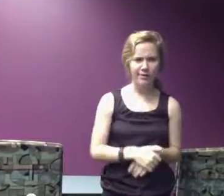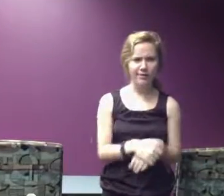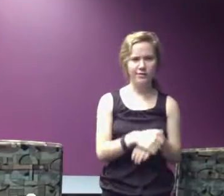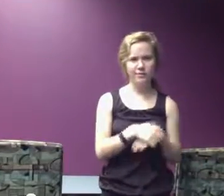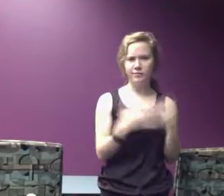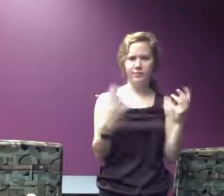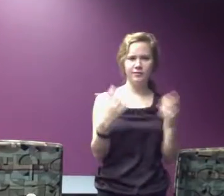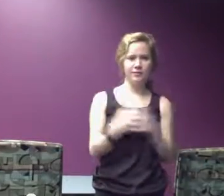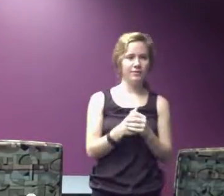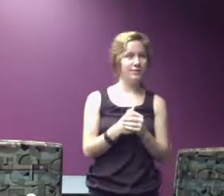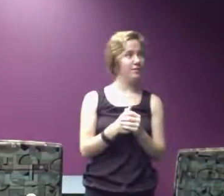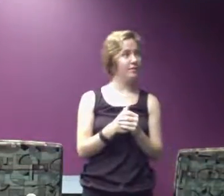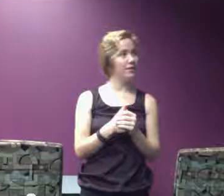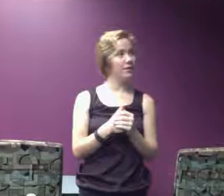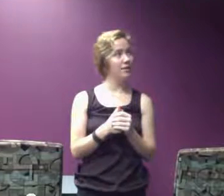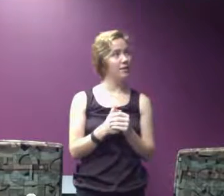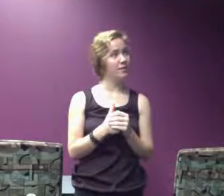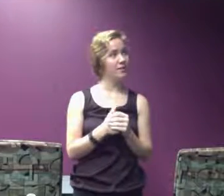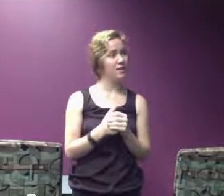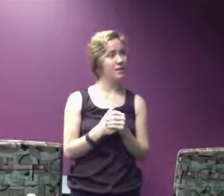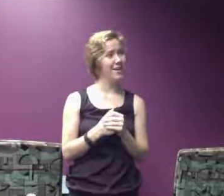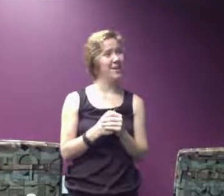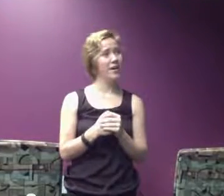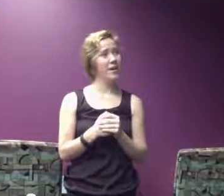And all that's going to equal 1.